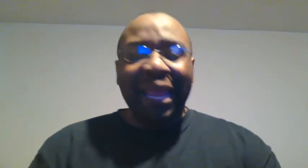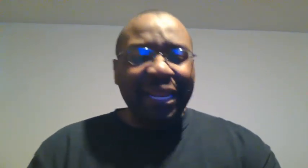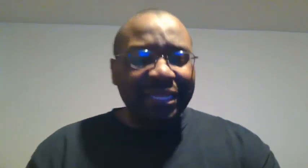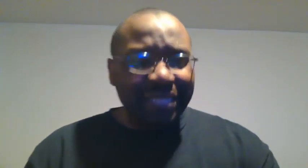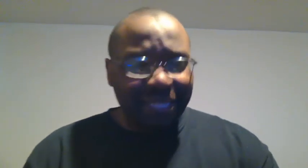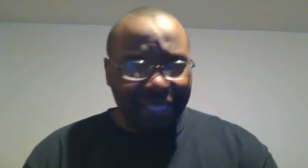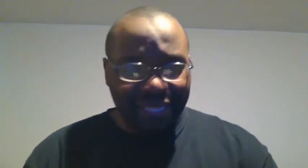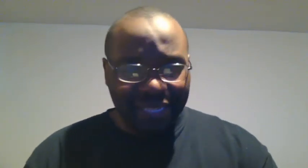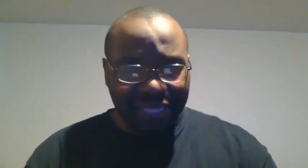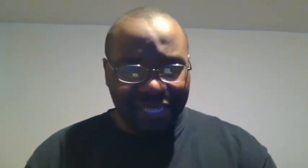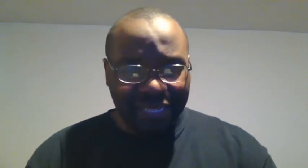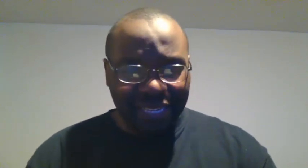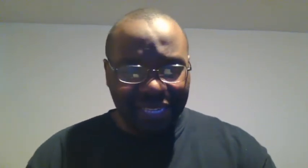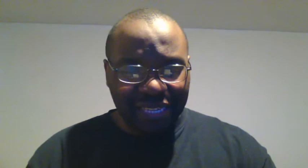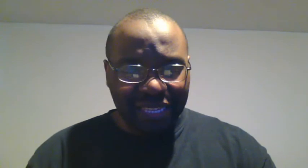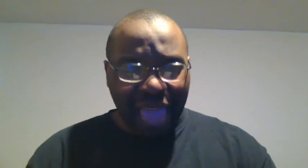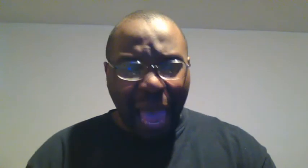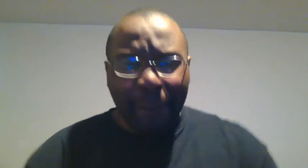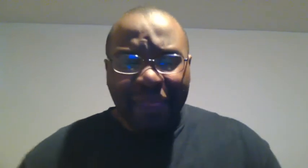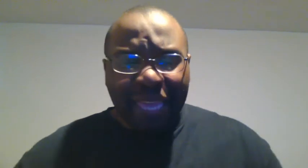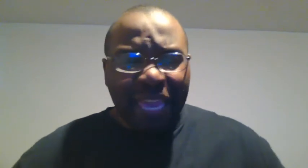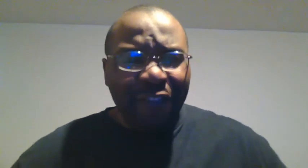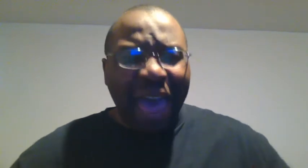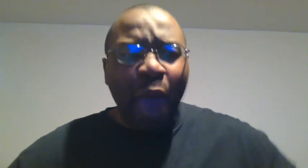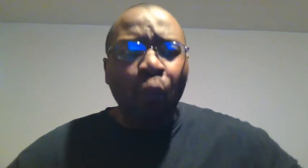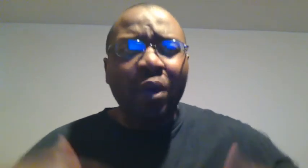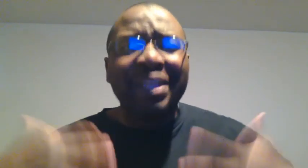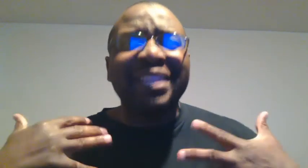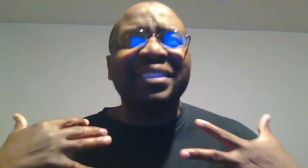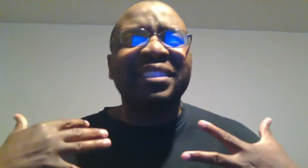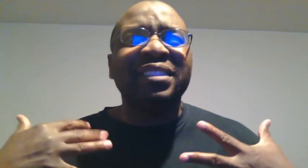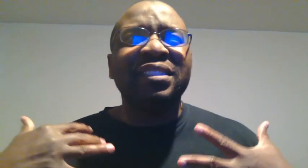And I believe I wanted